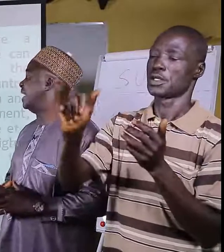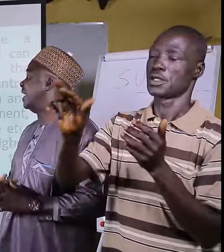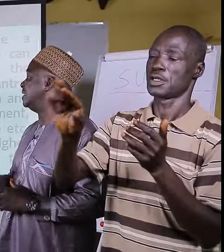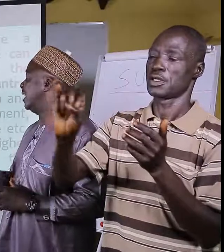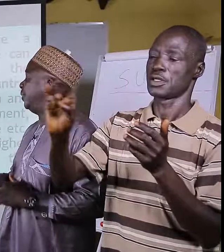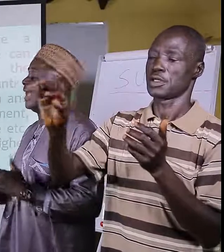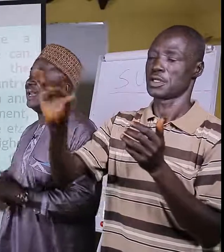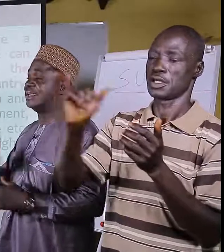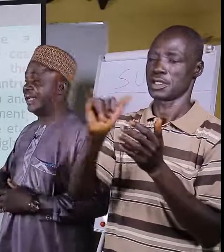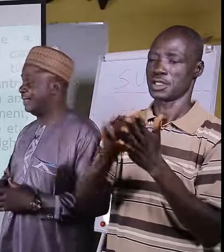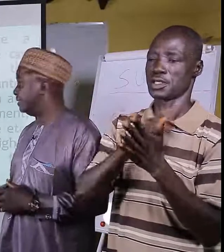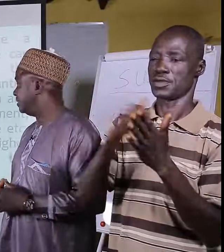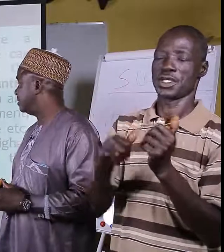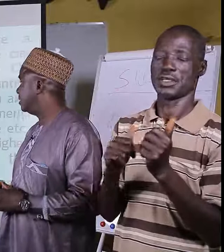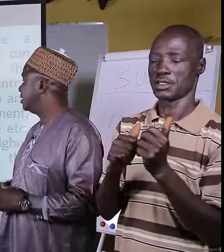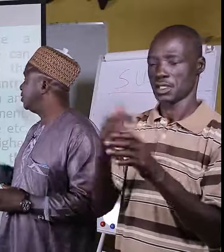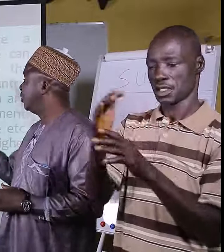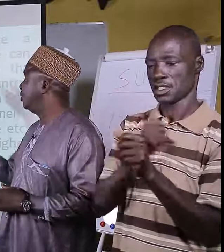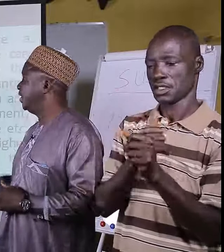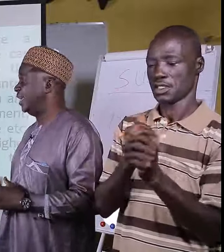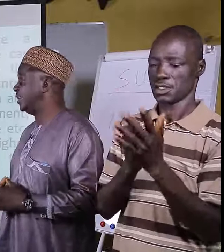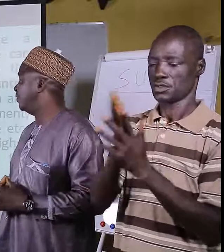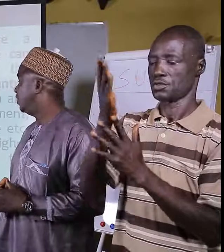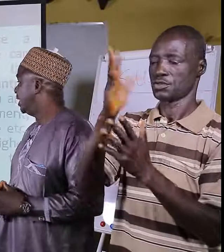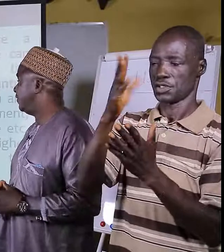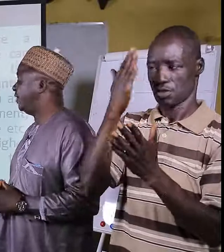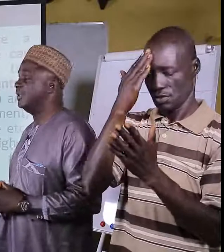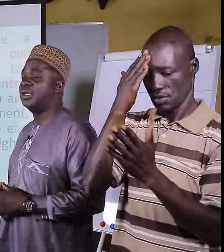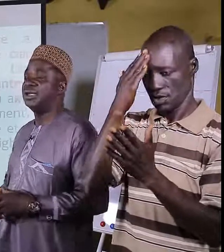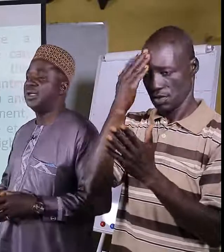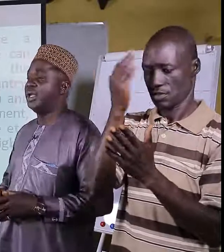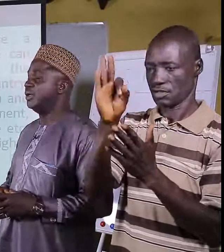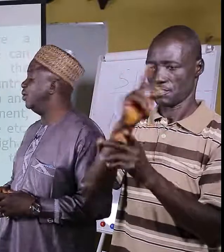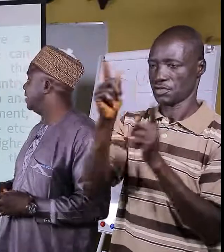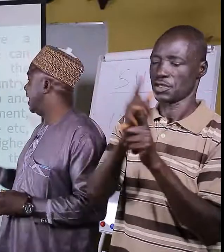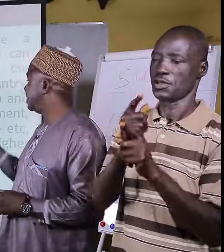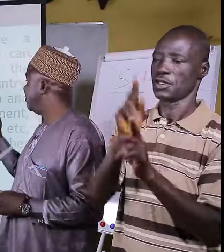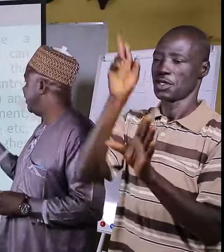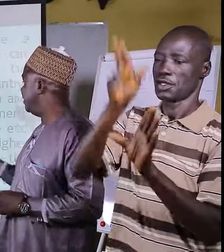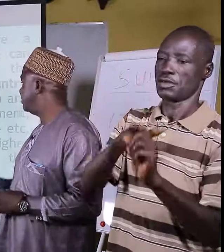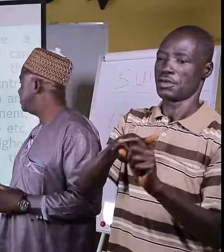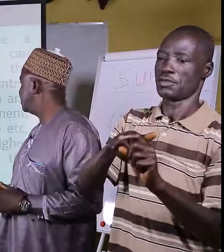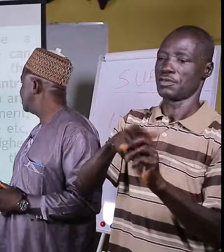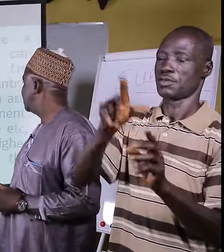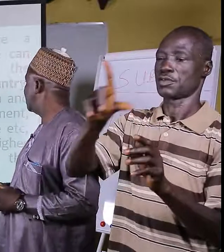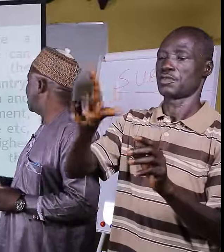we can attend through the knowledge of geography include land